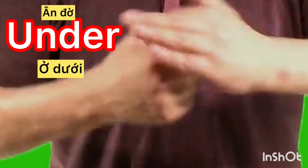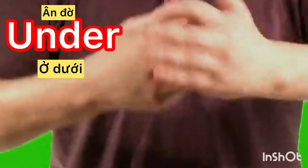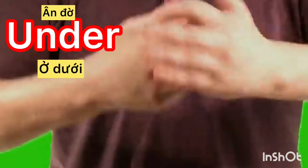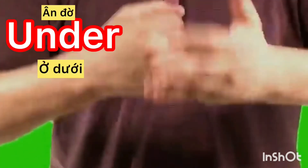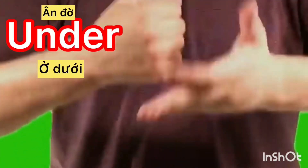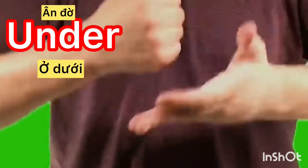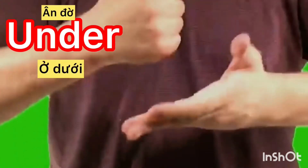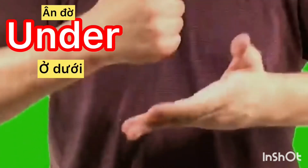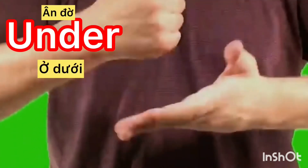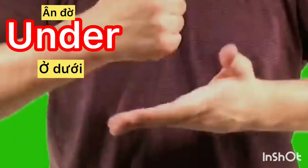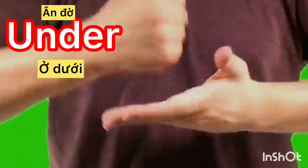Under.